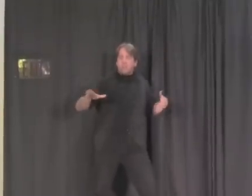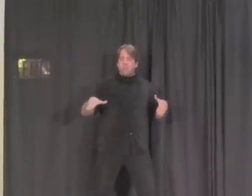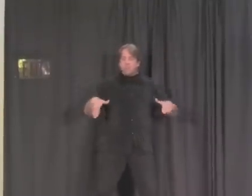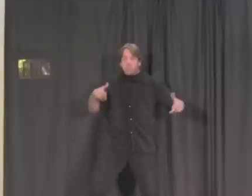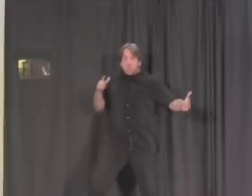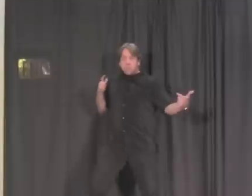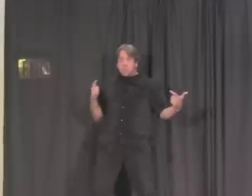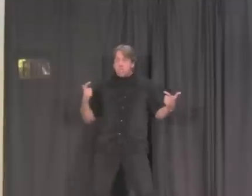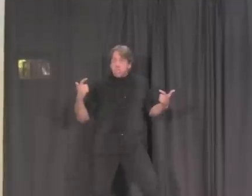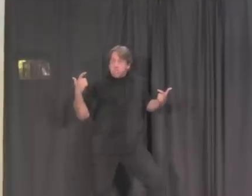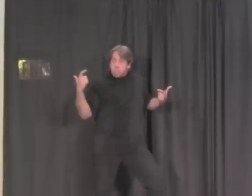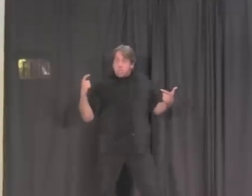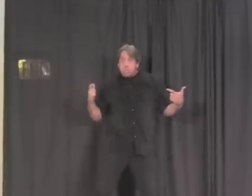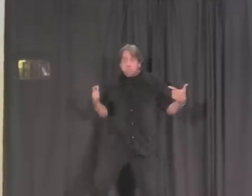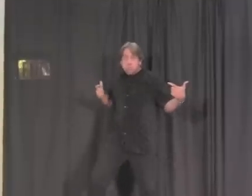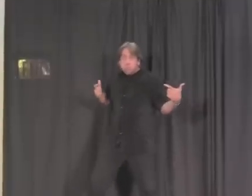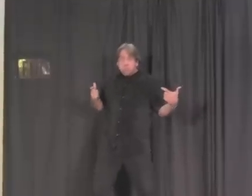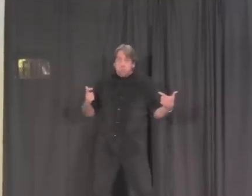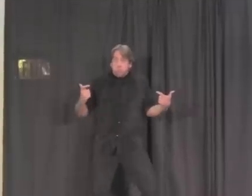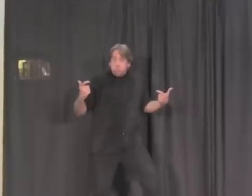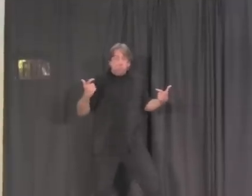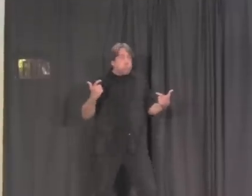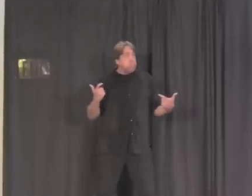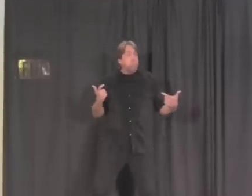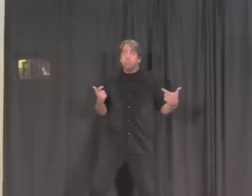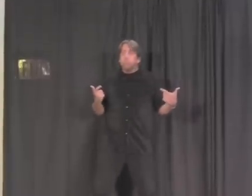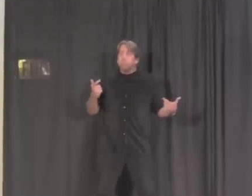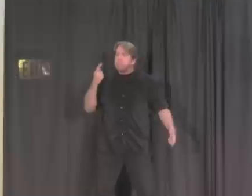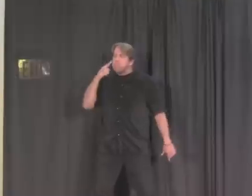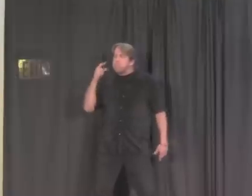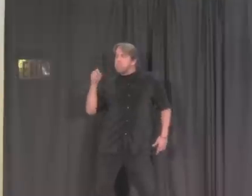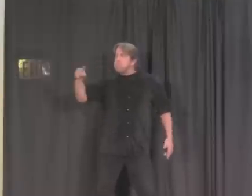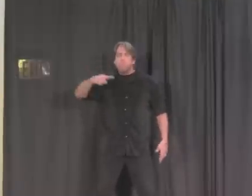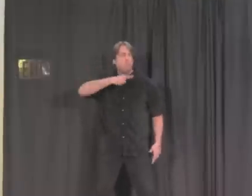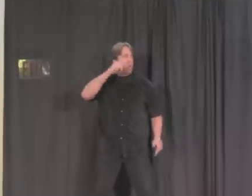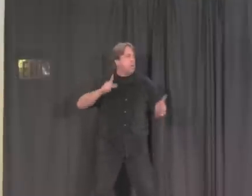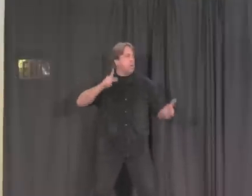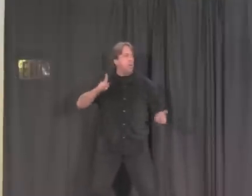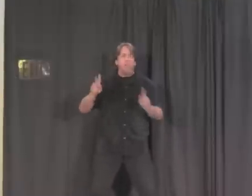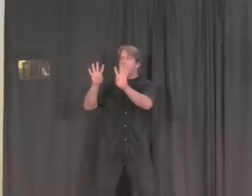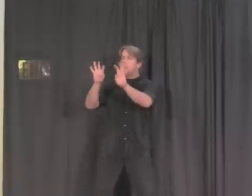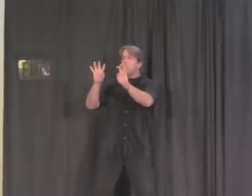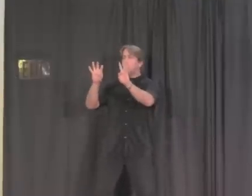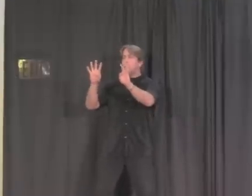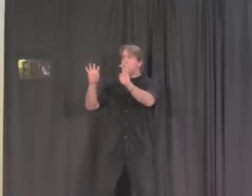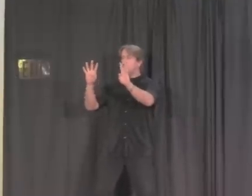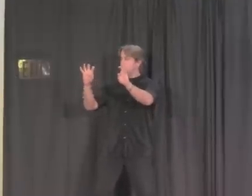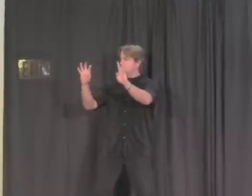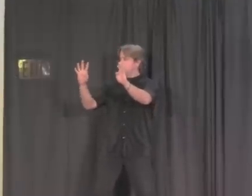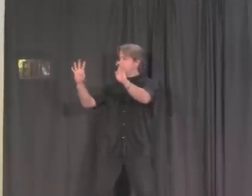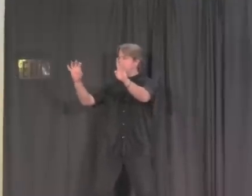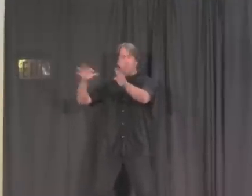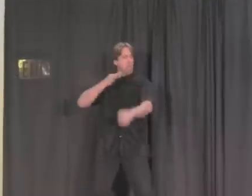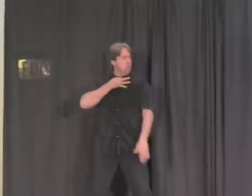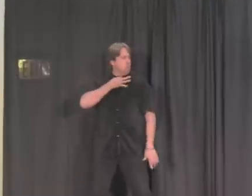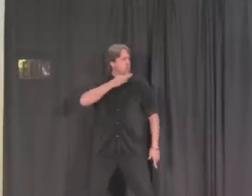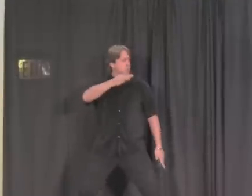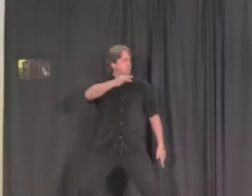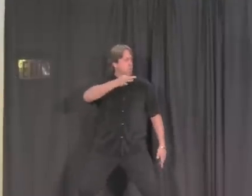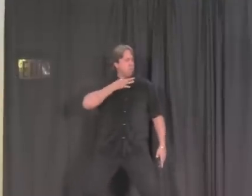He was a broad-shouldered fellow. He was walking down the street when he noticed a group of eerie people gathered